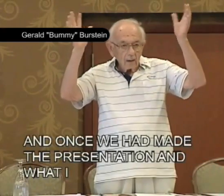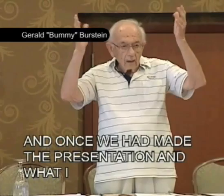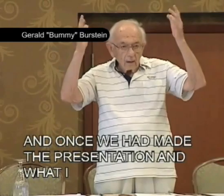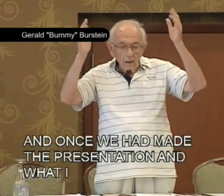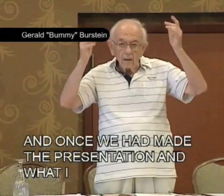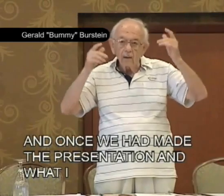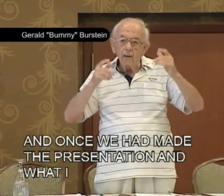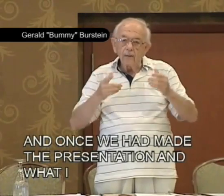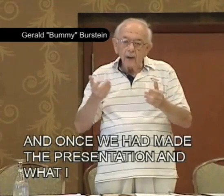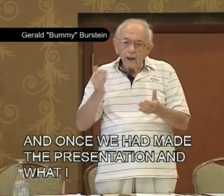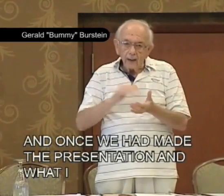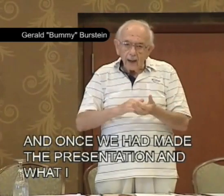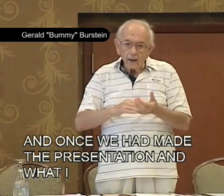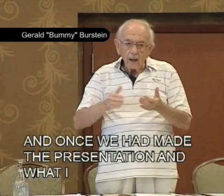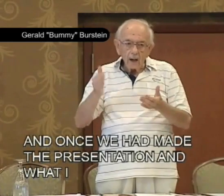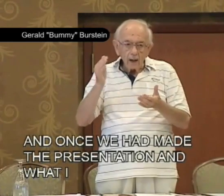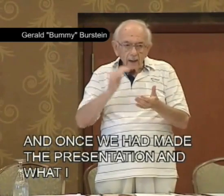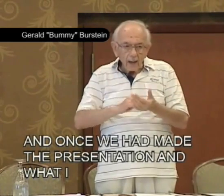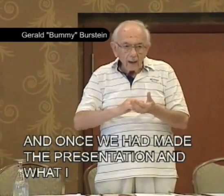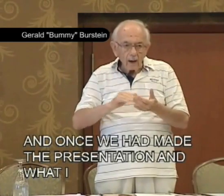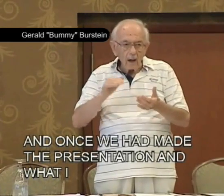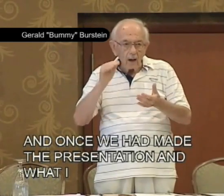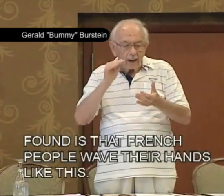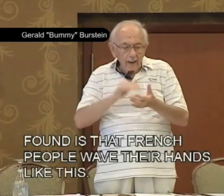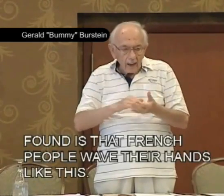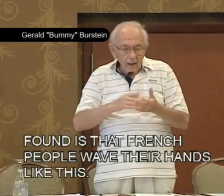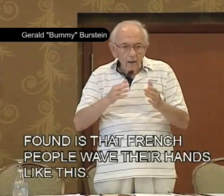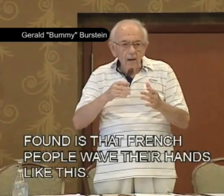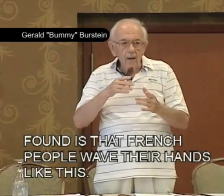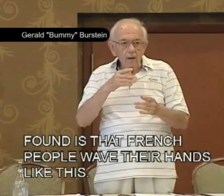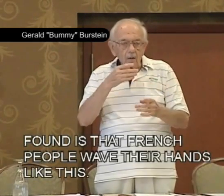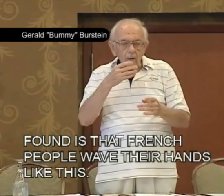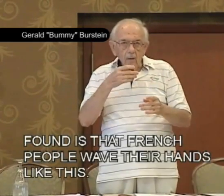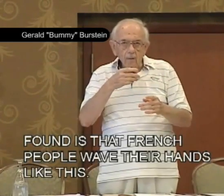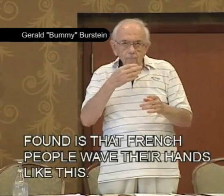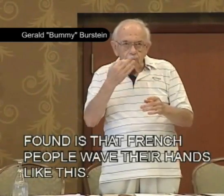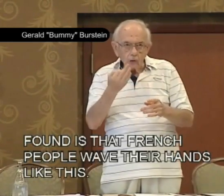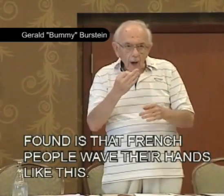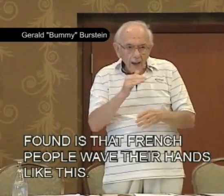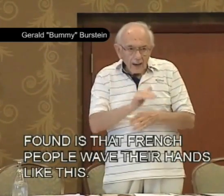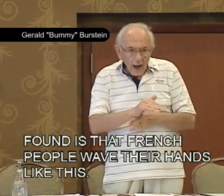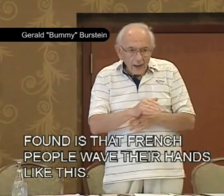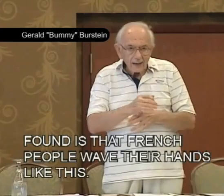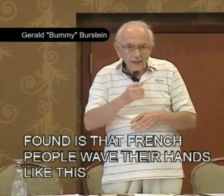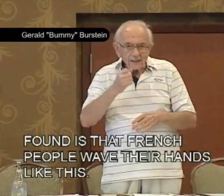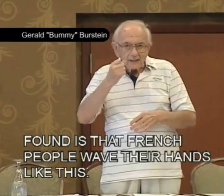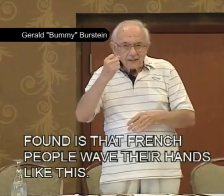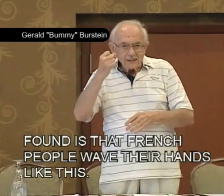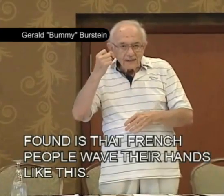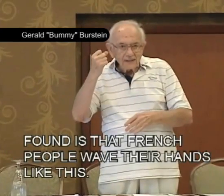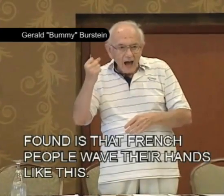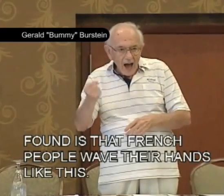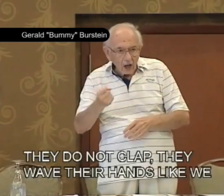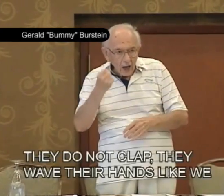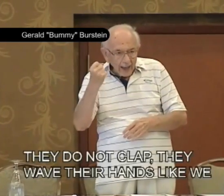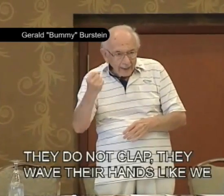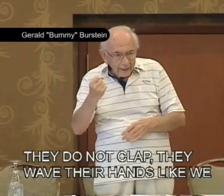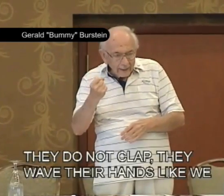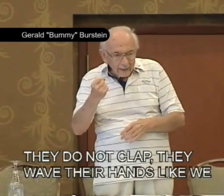wave their hands like this they do not clap do not clap they wave their hands like the deaf community does